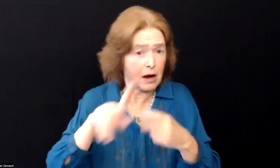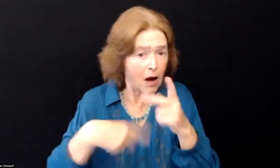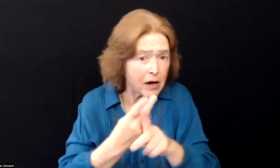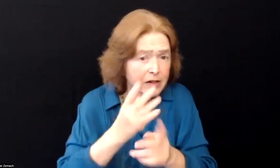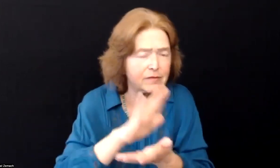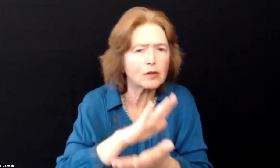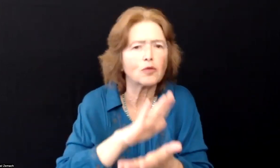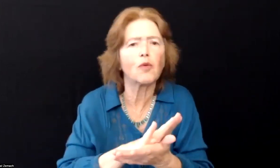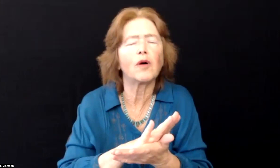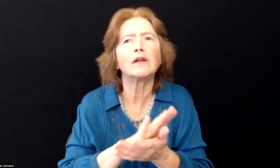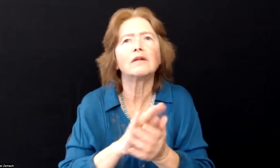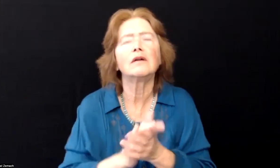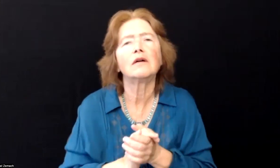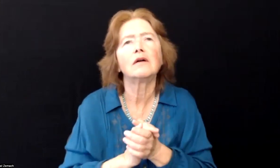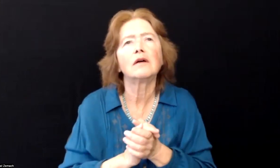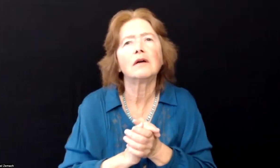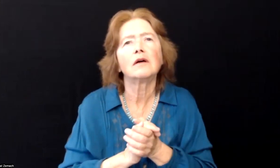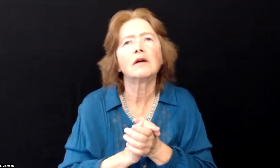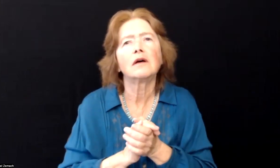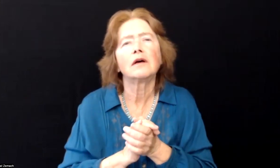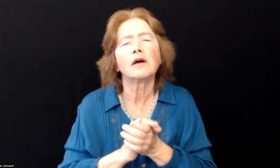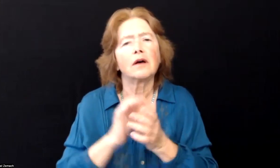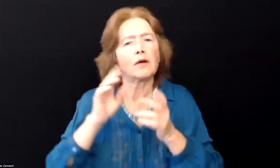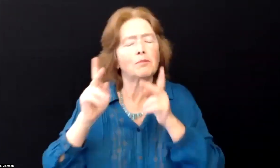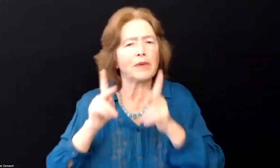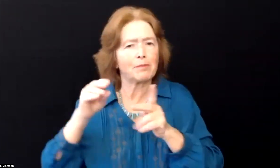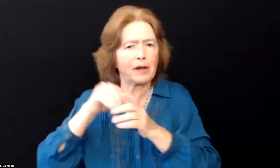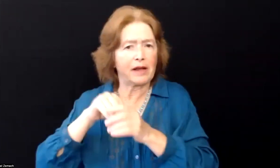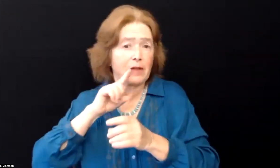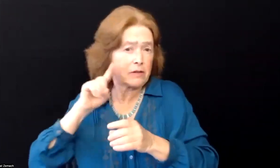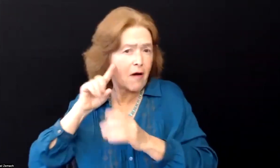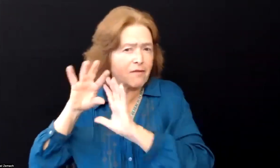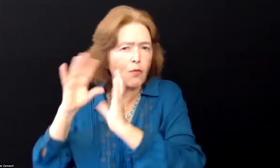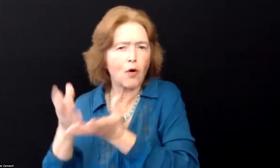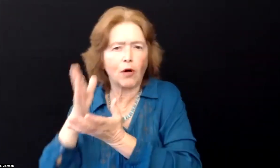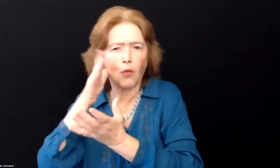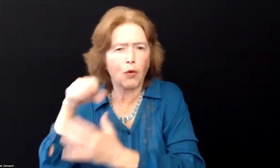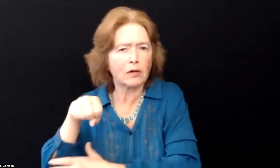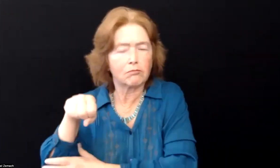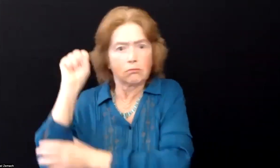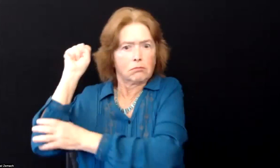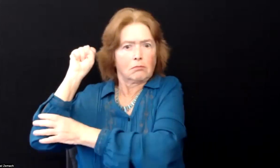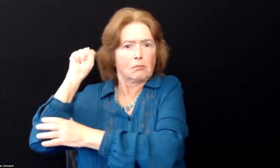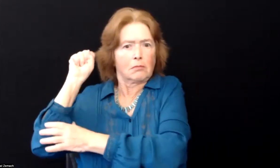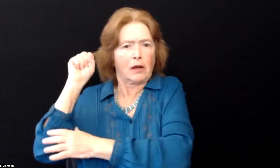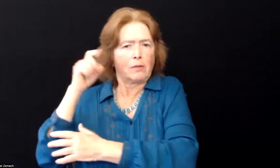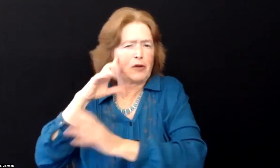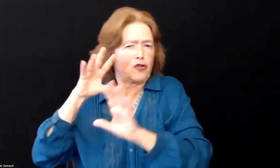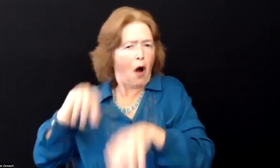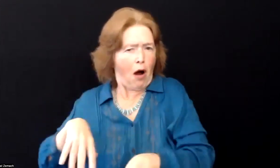Some things happen in these types of schools where people in the deaf community are appalled and shocked